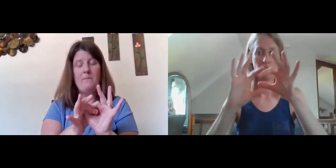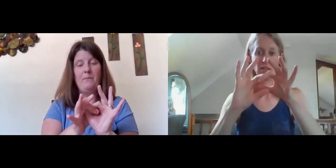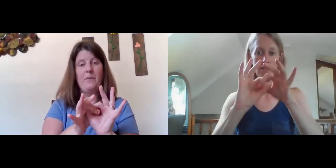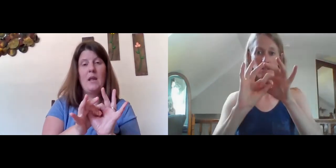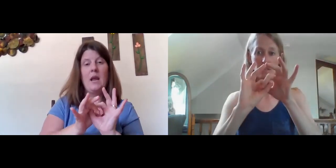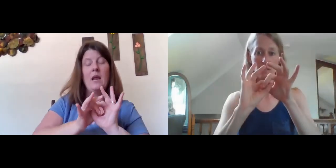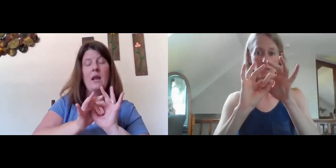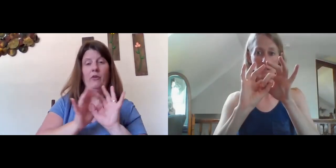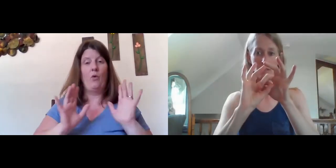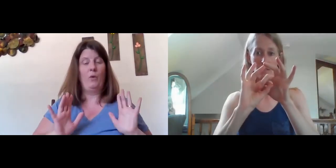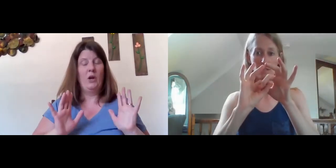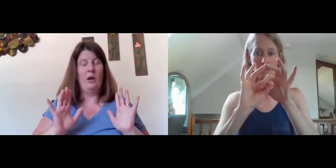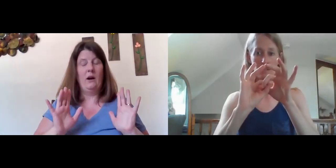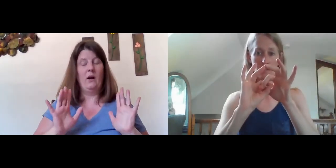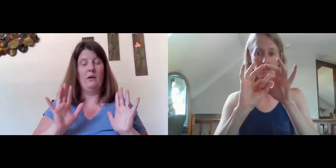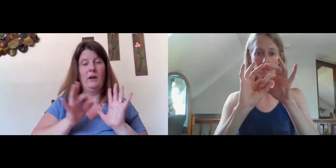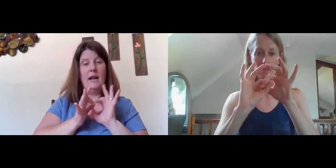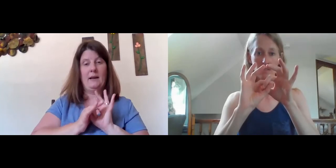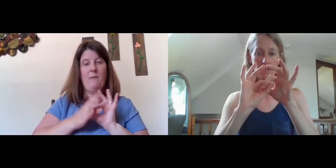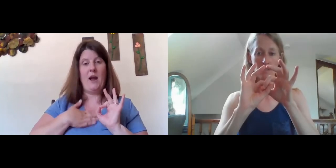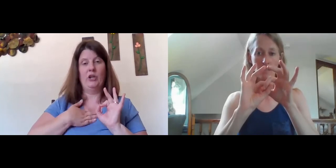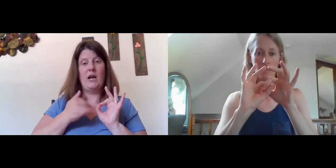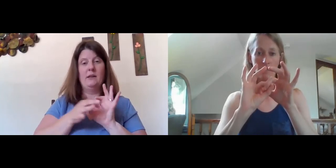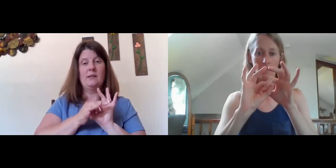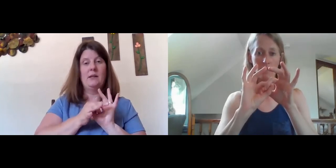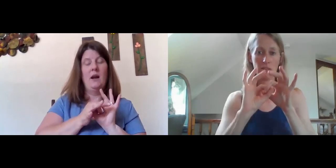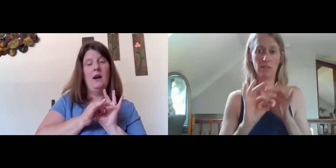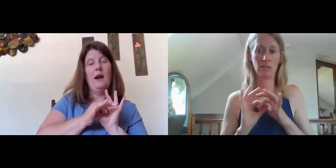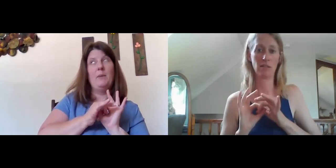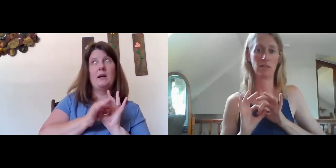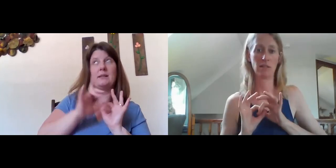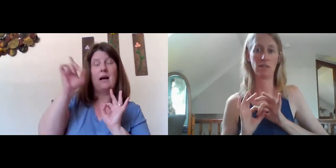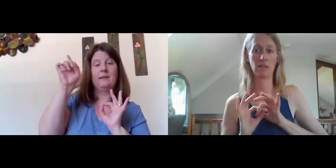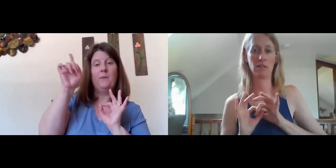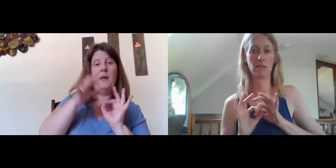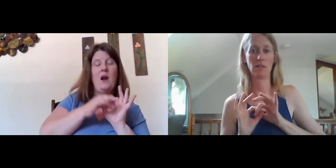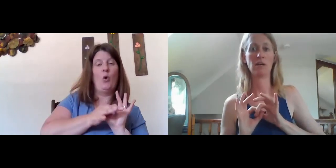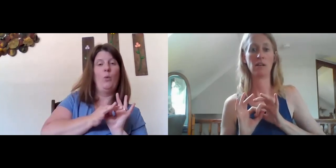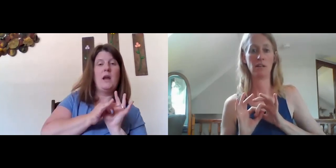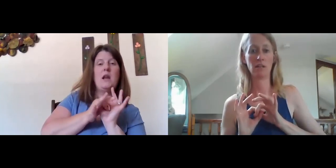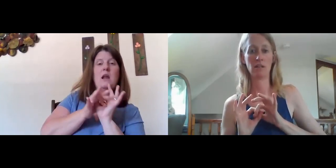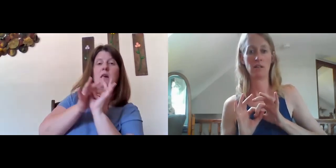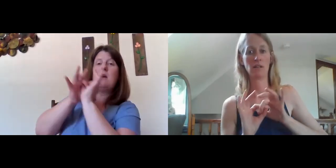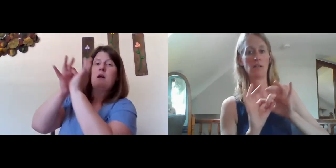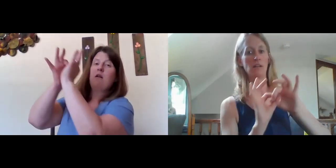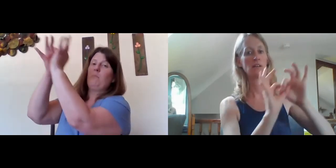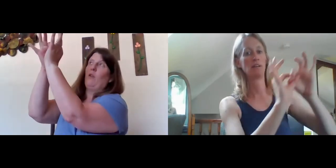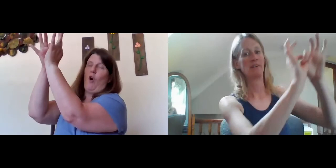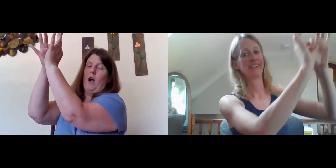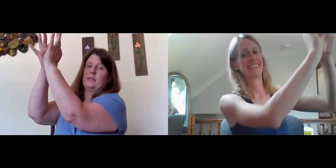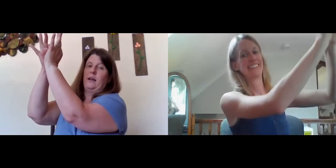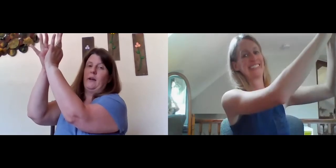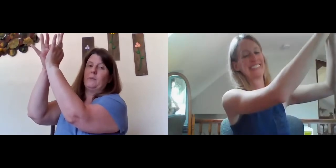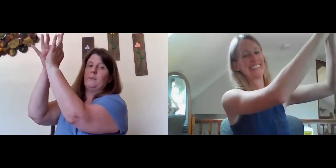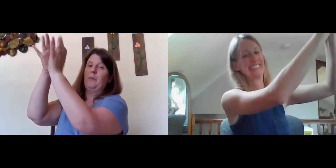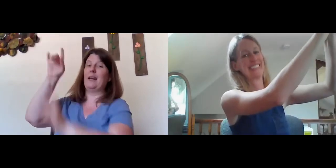them. So connect them by your chest. And because God is up there, we